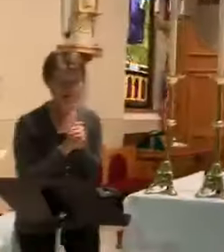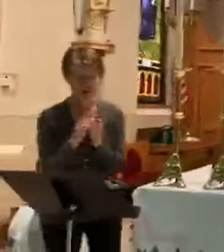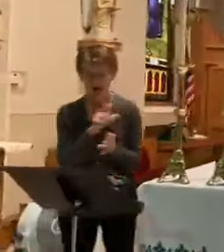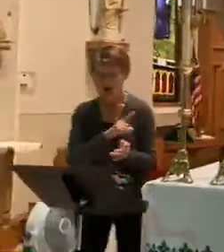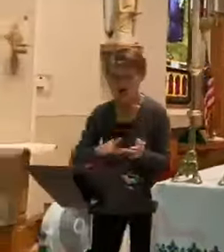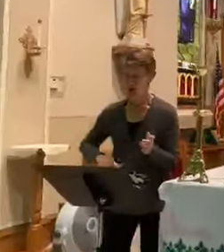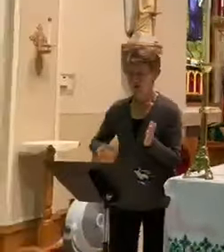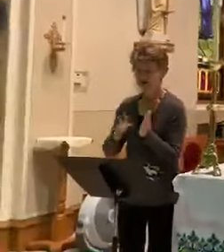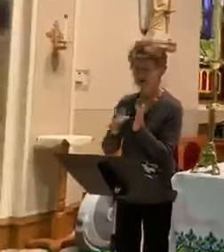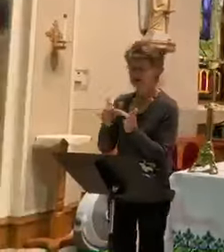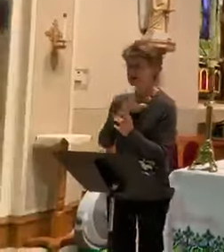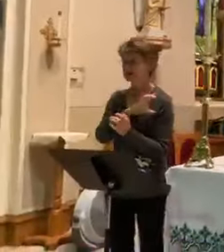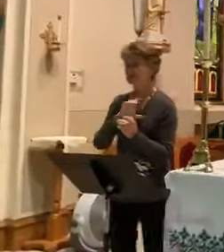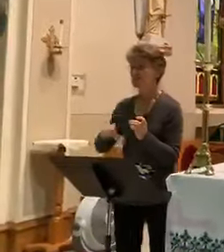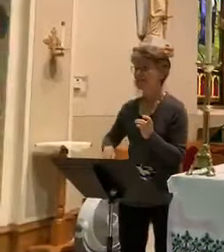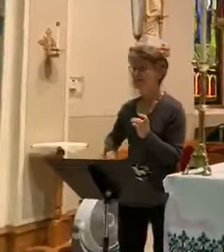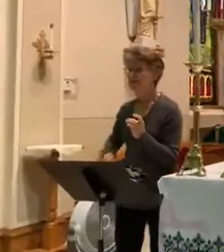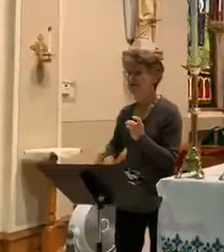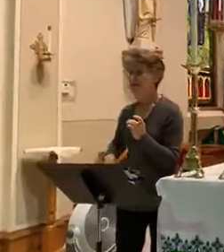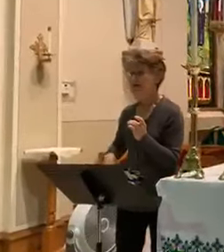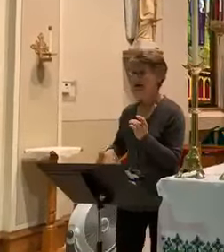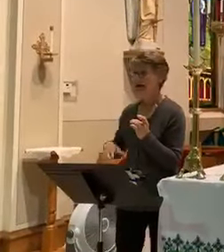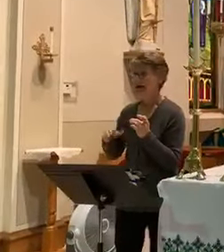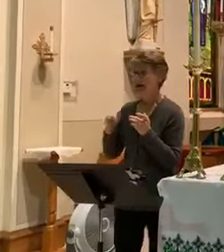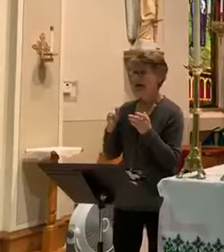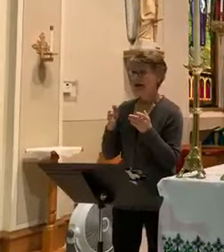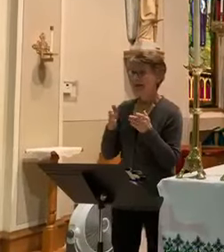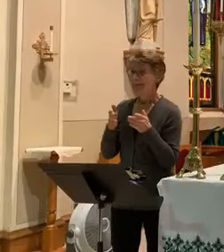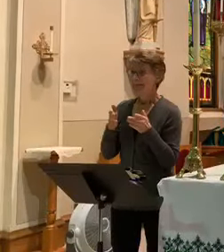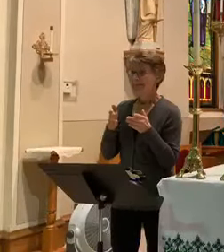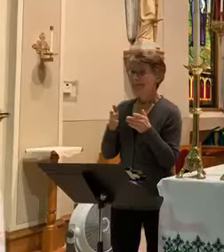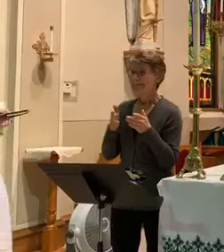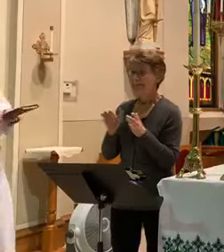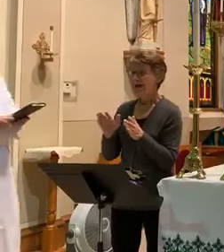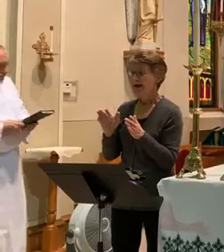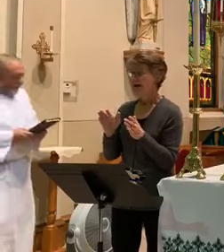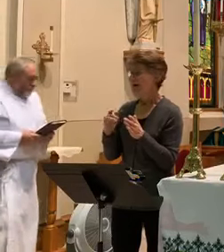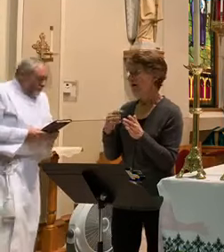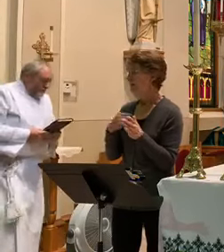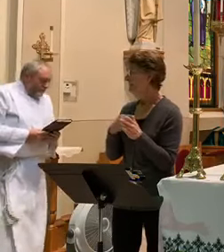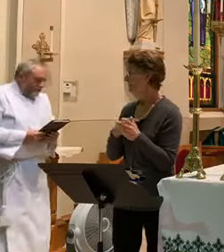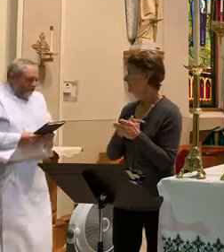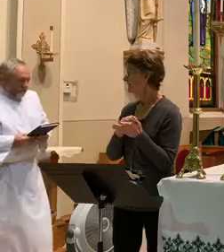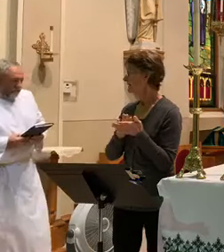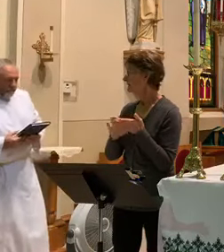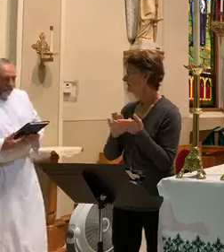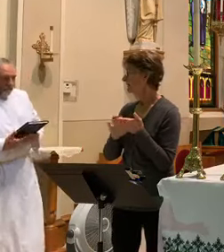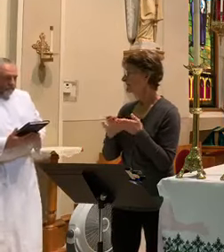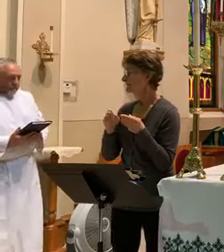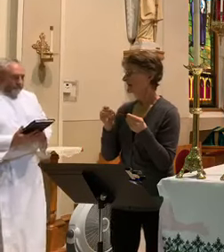Lord Jesus Christ, may we forgive immediately.